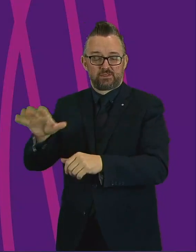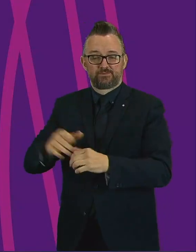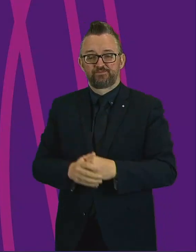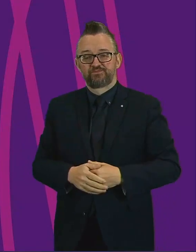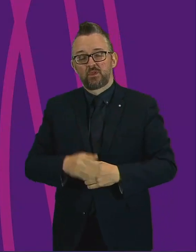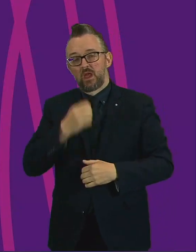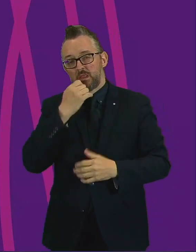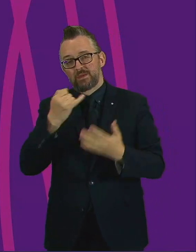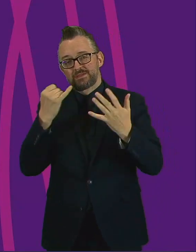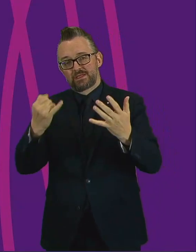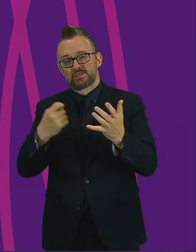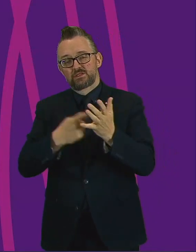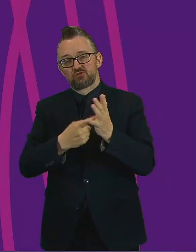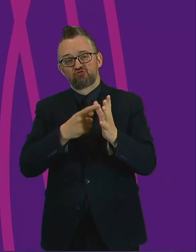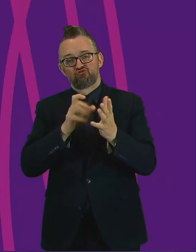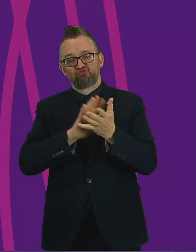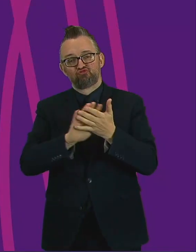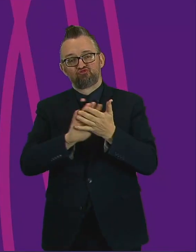6, Rachel Hamilton.